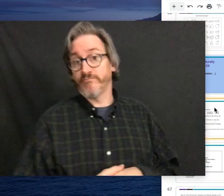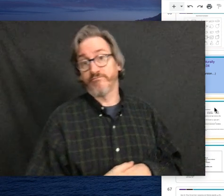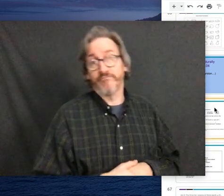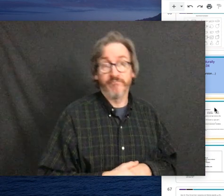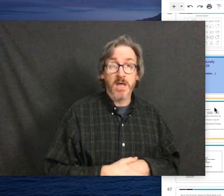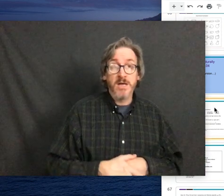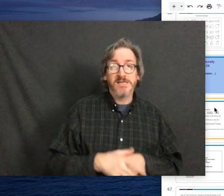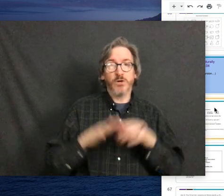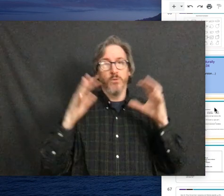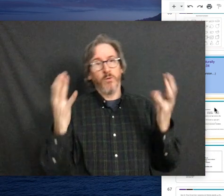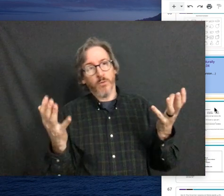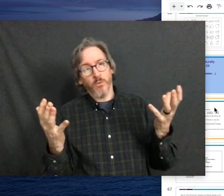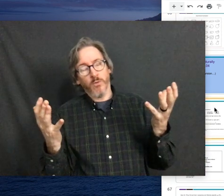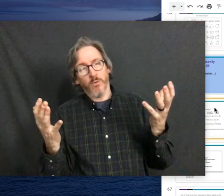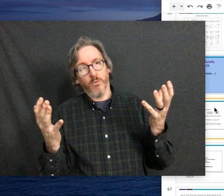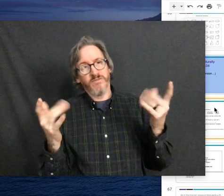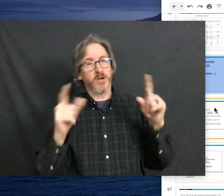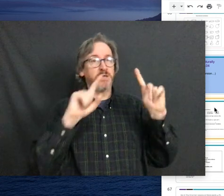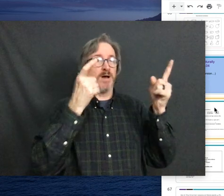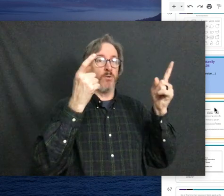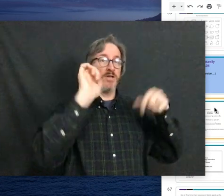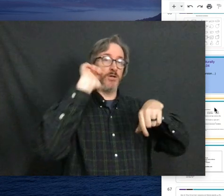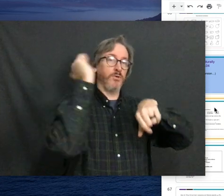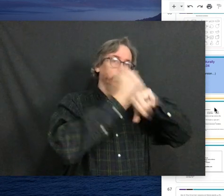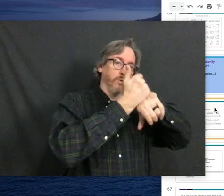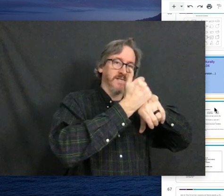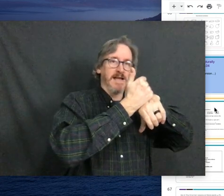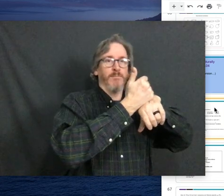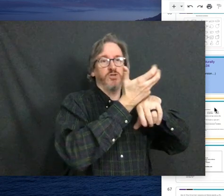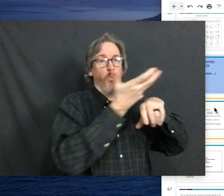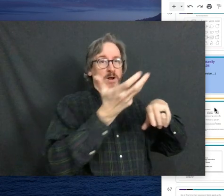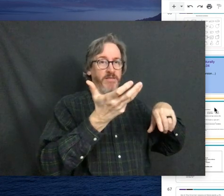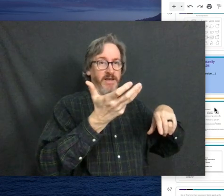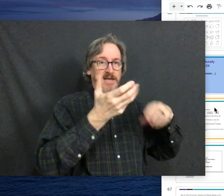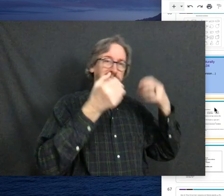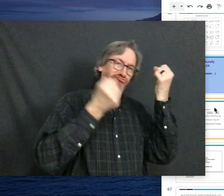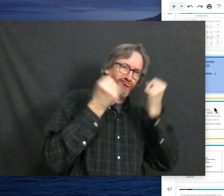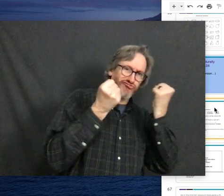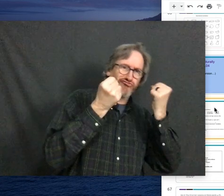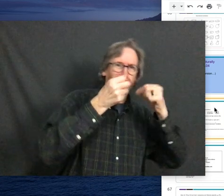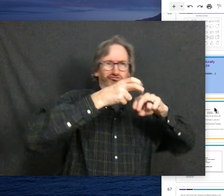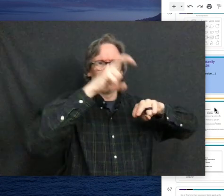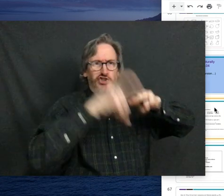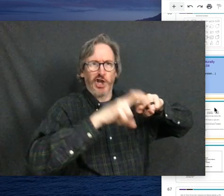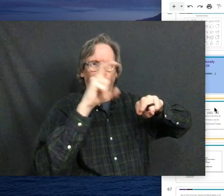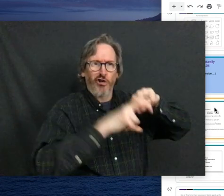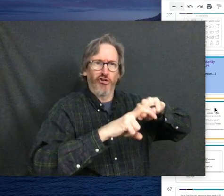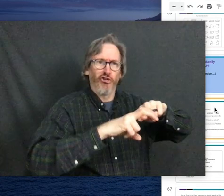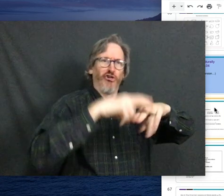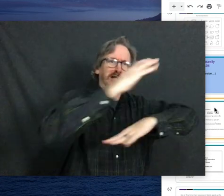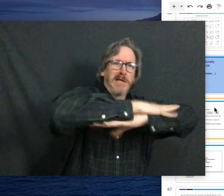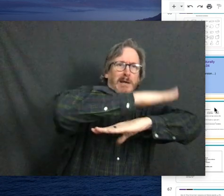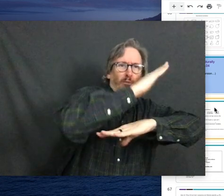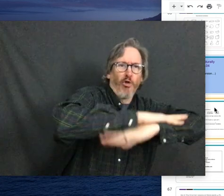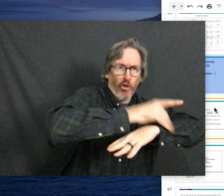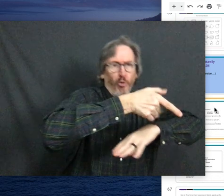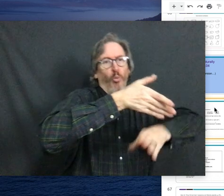review. So we've talked about when you establish what a thing is,